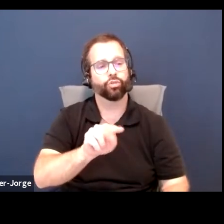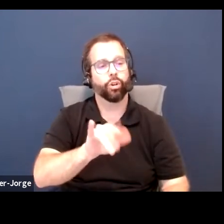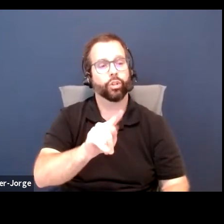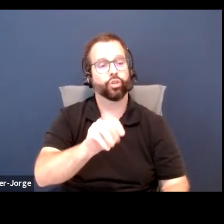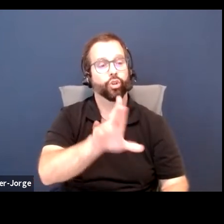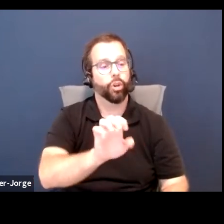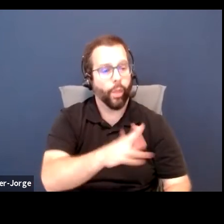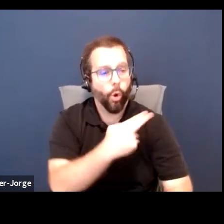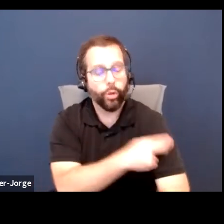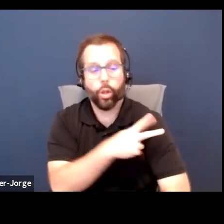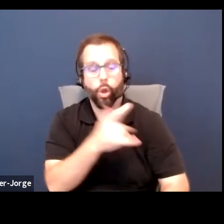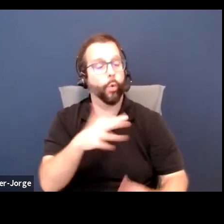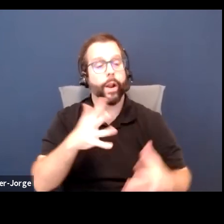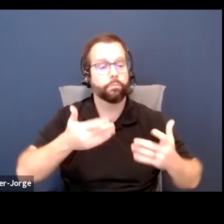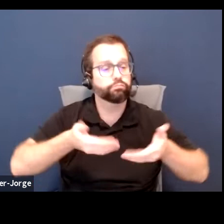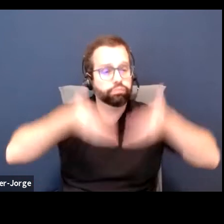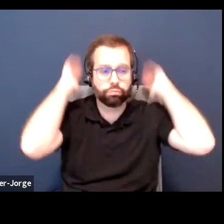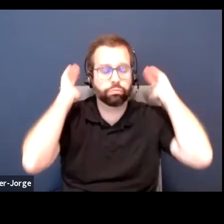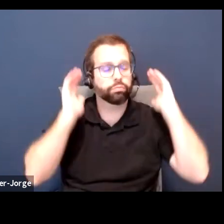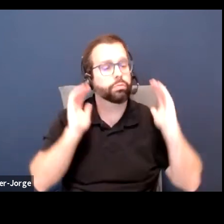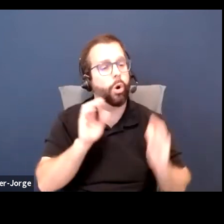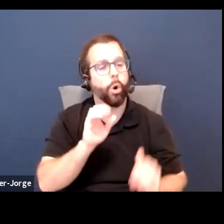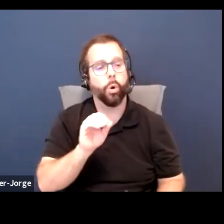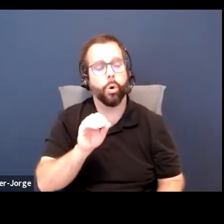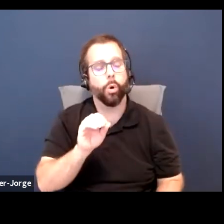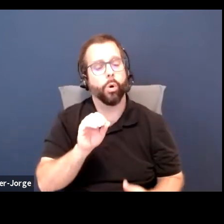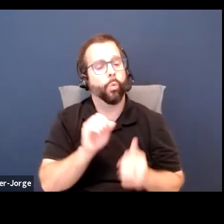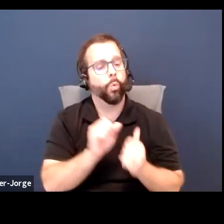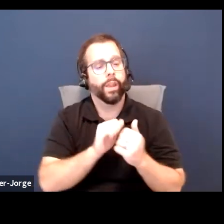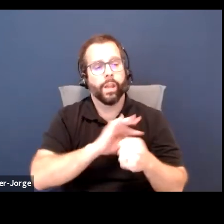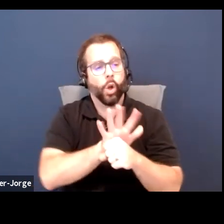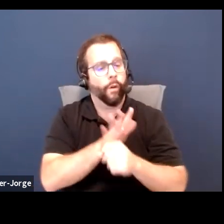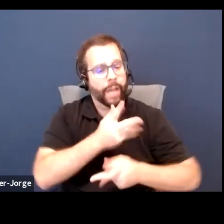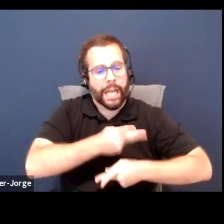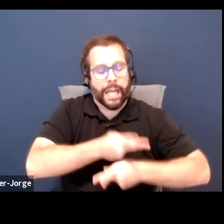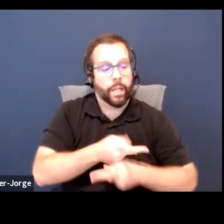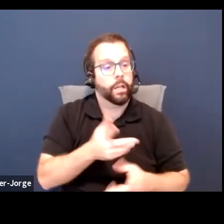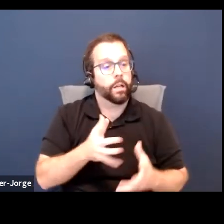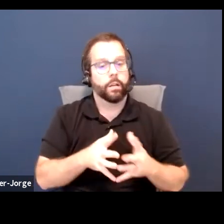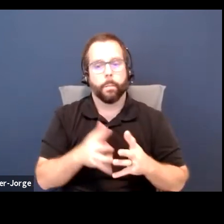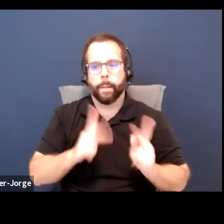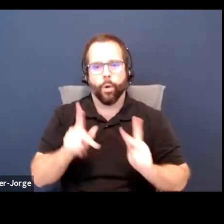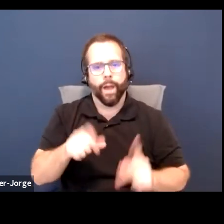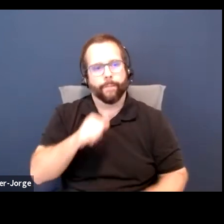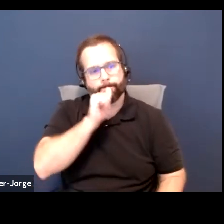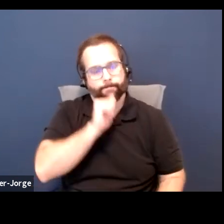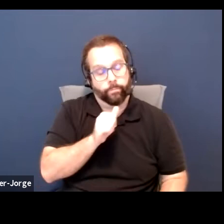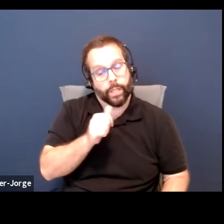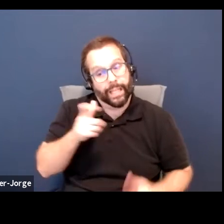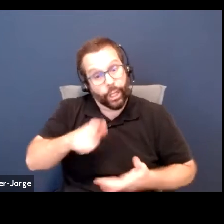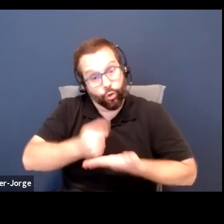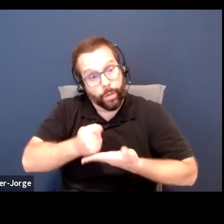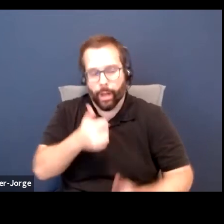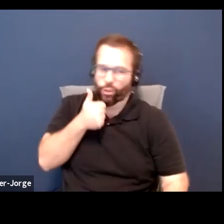patients. We've sadly seen rationing of care and people having to travel incredibly far distances to get treatments.